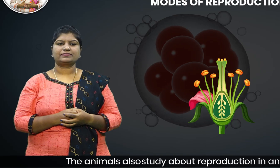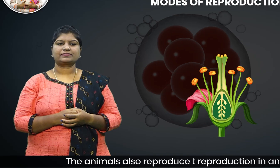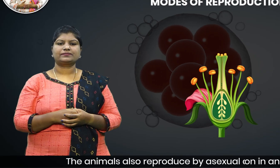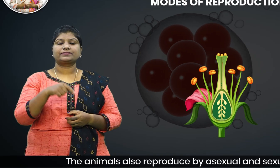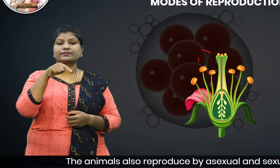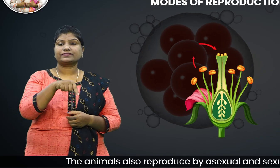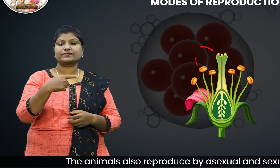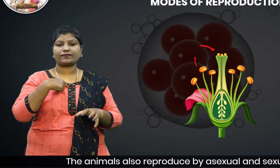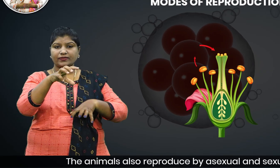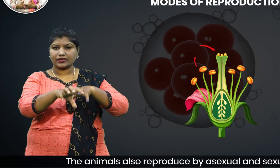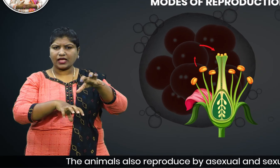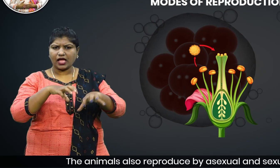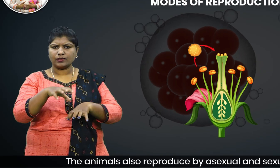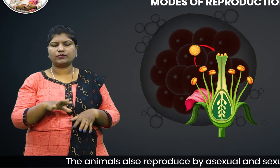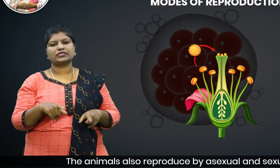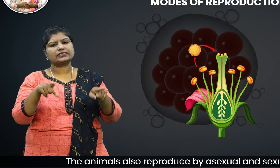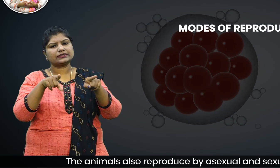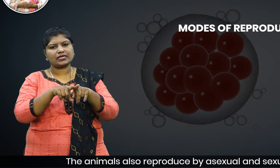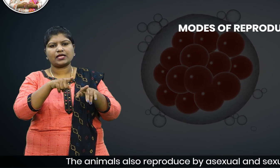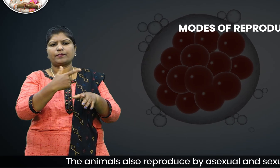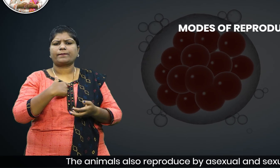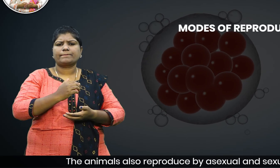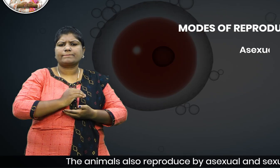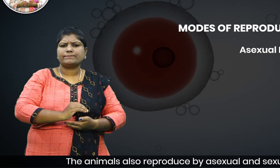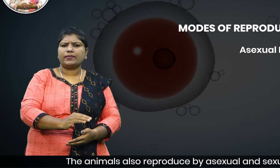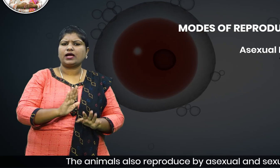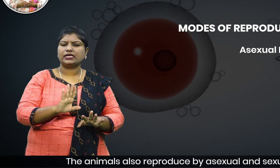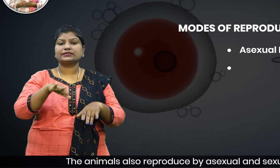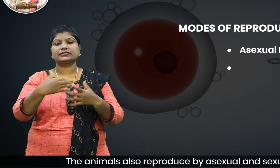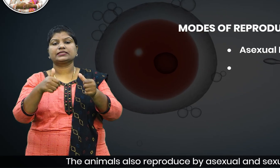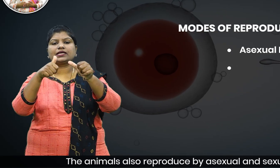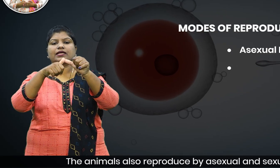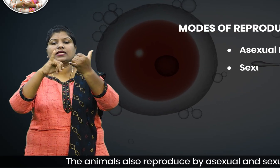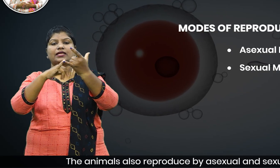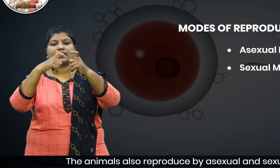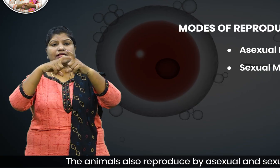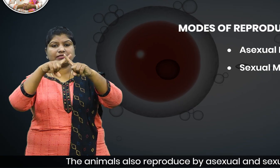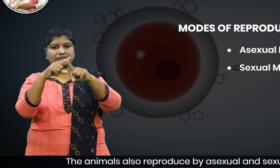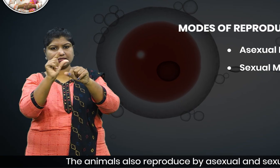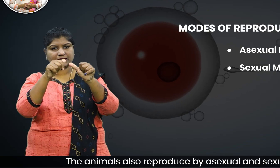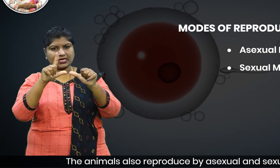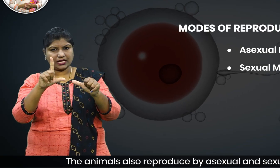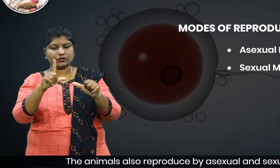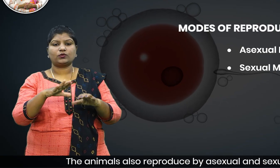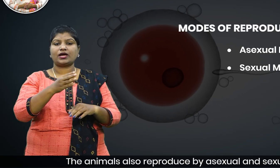The animals also reproduce by asexual and sexual methods.